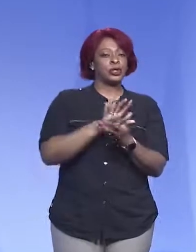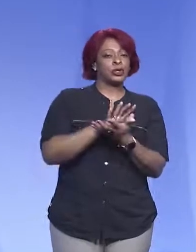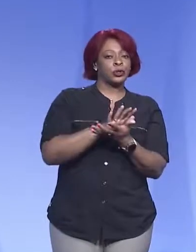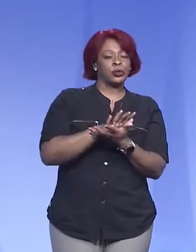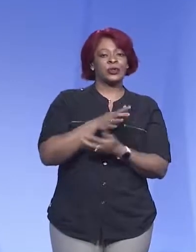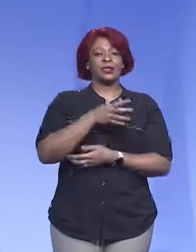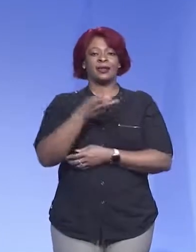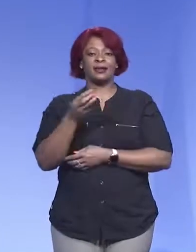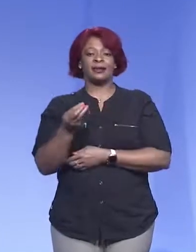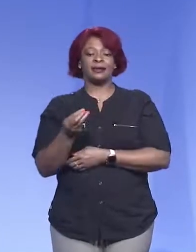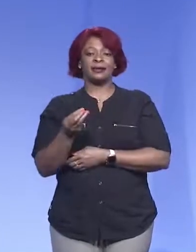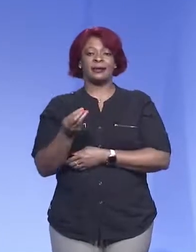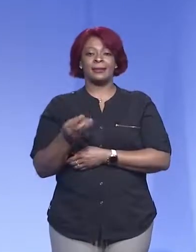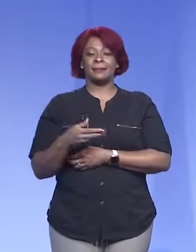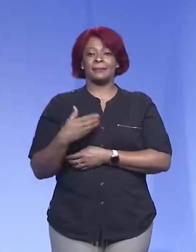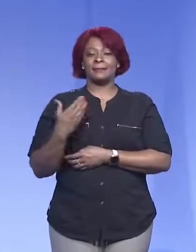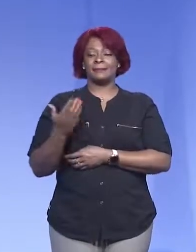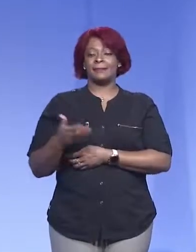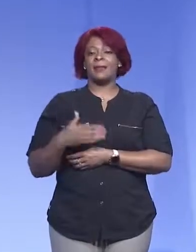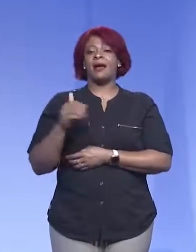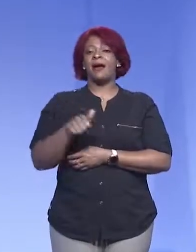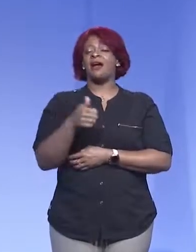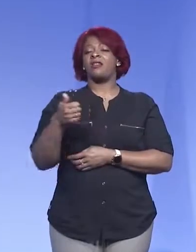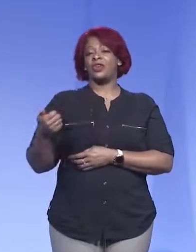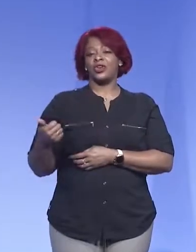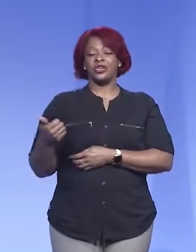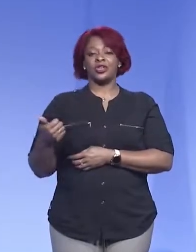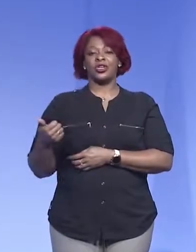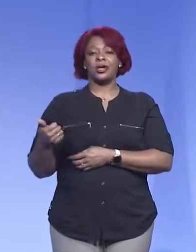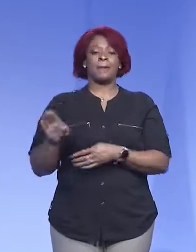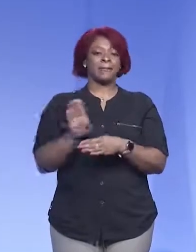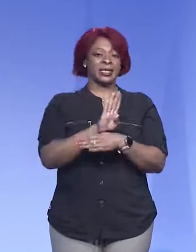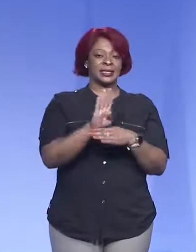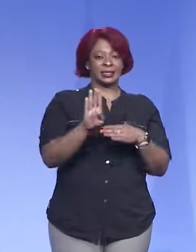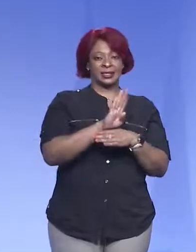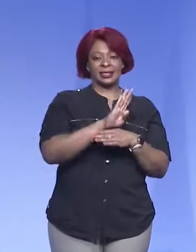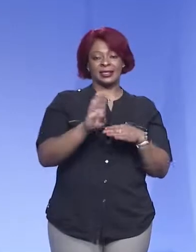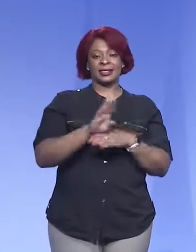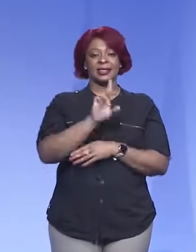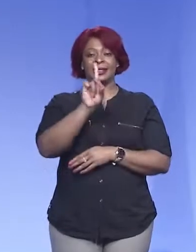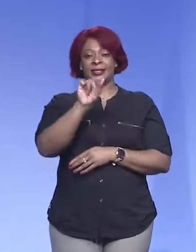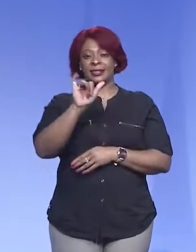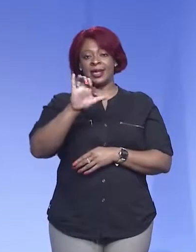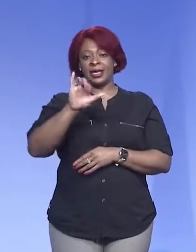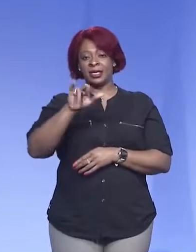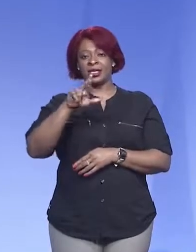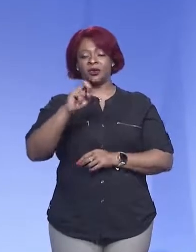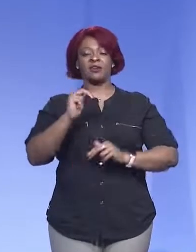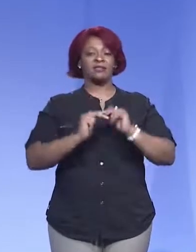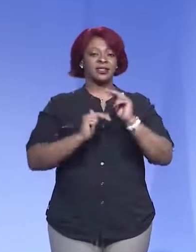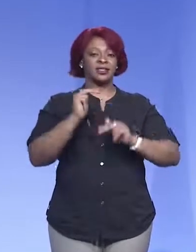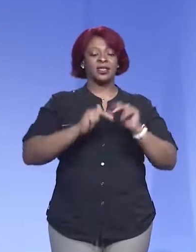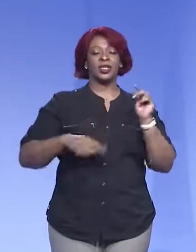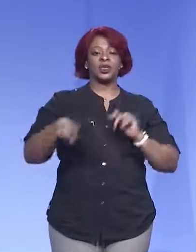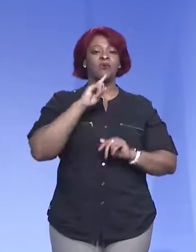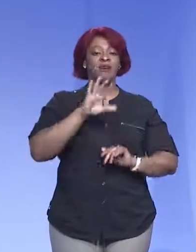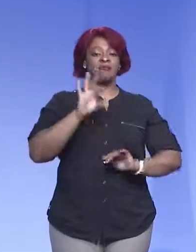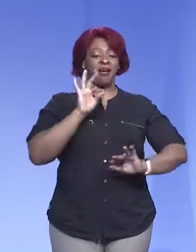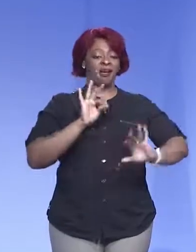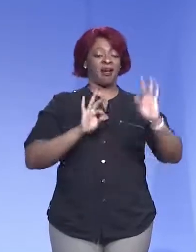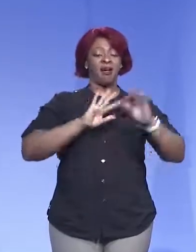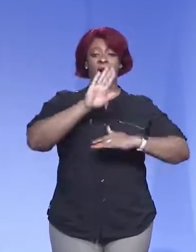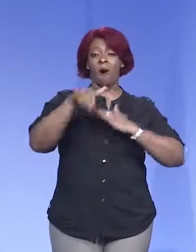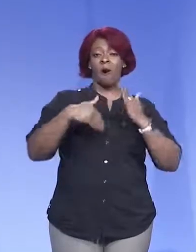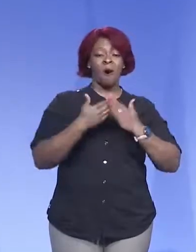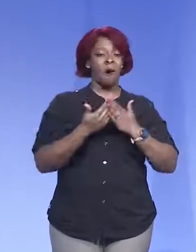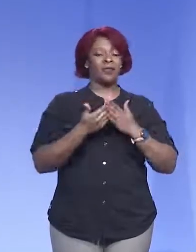schools and other businesses, daycare facilities, and you'll find it all in